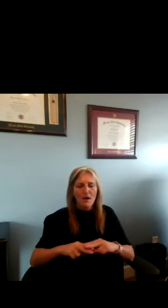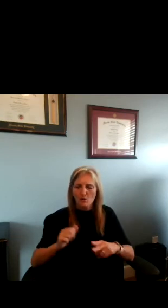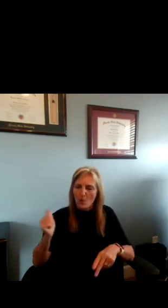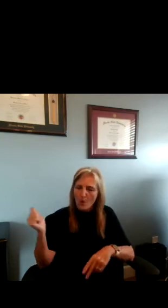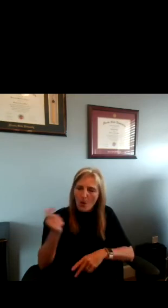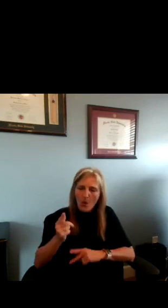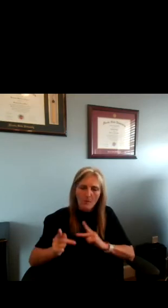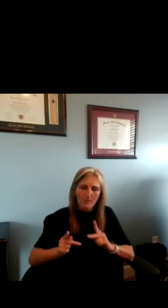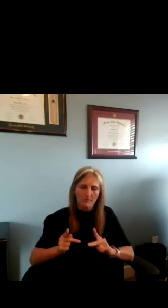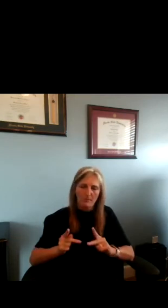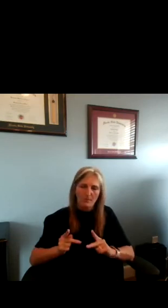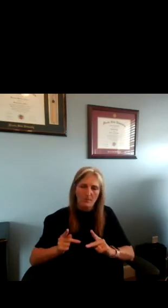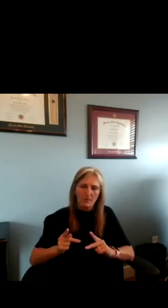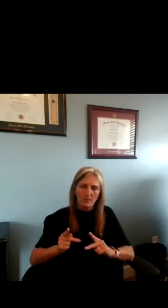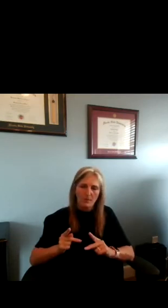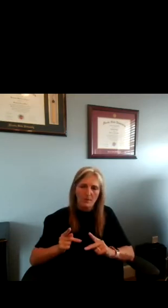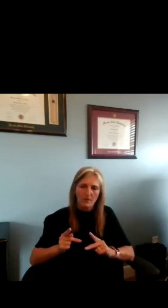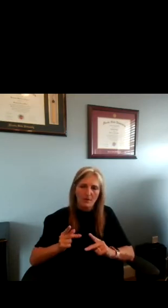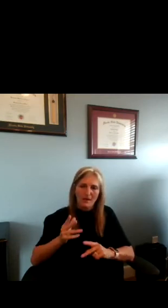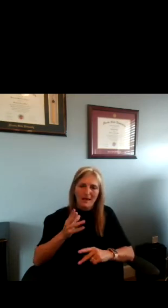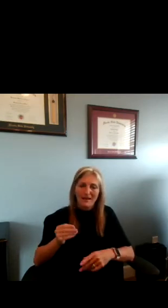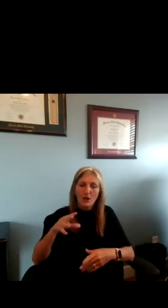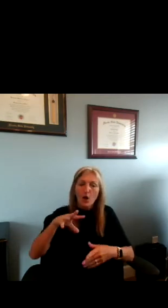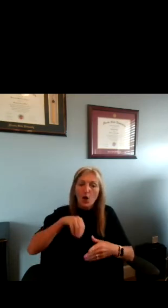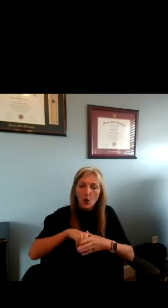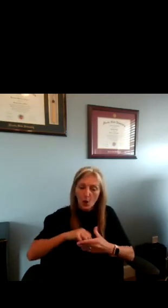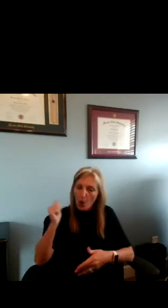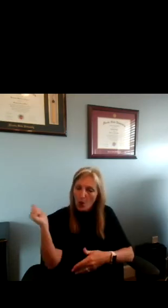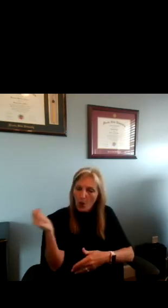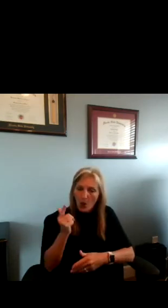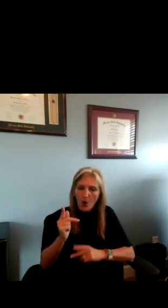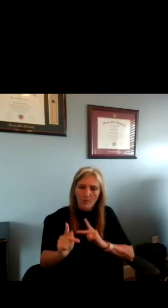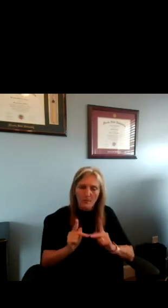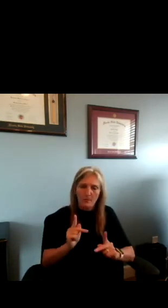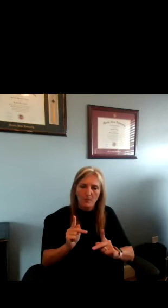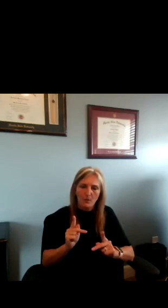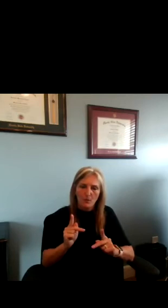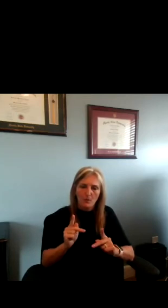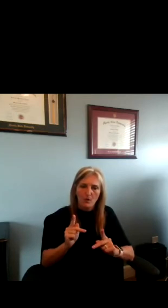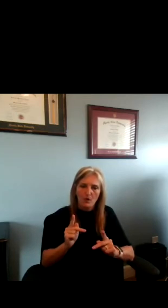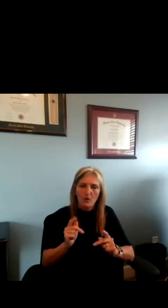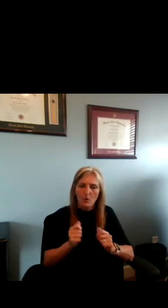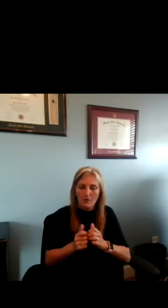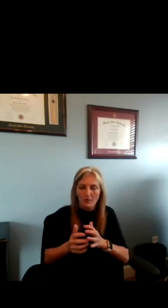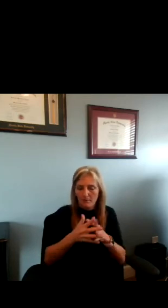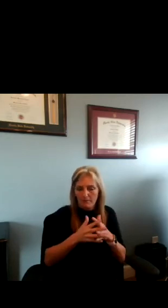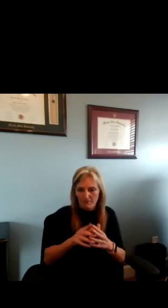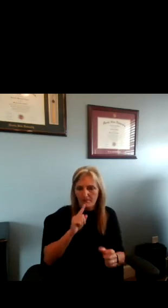people, and vigorously include all people in the promise of America.